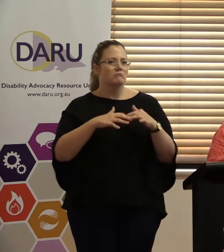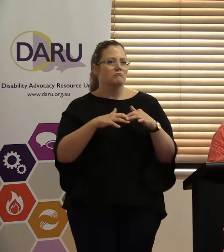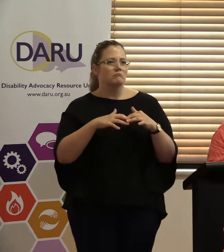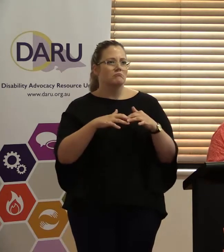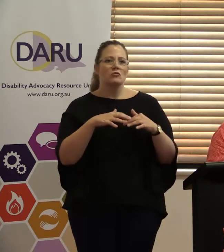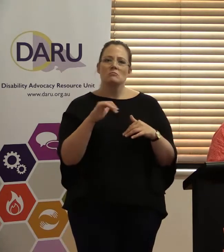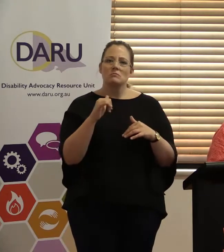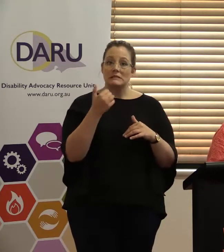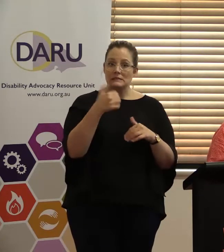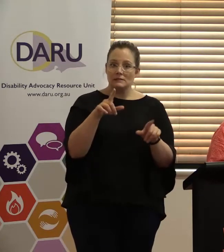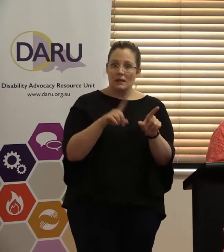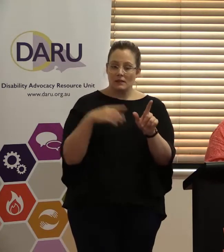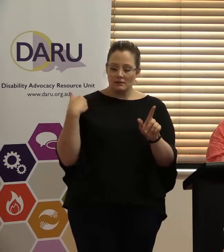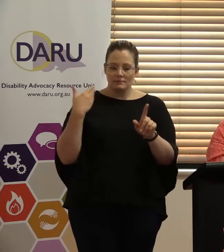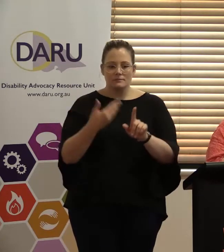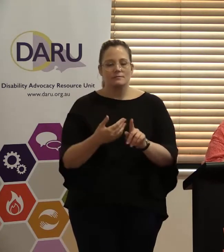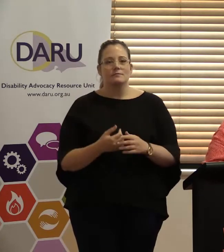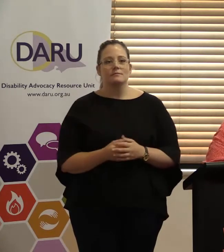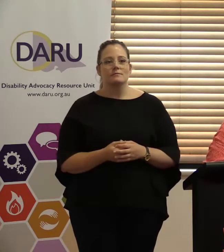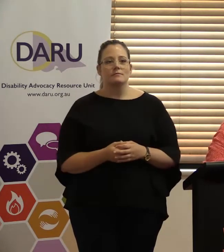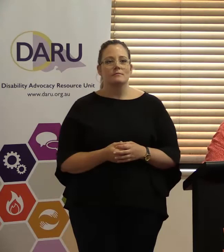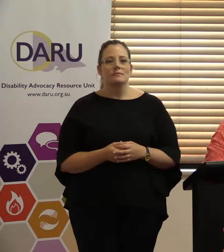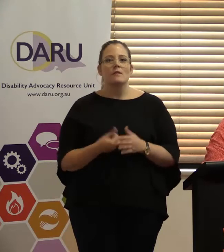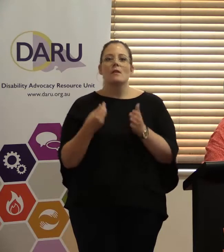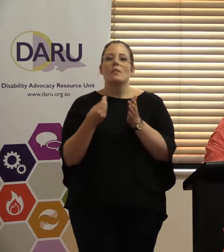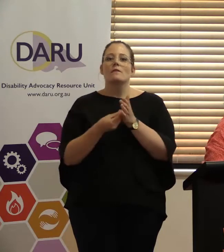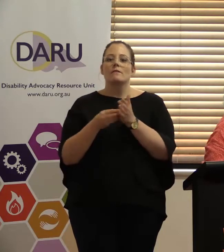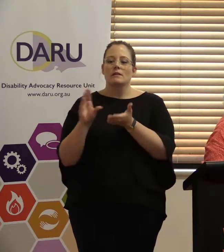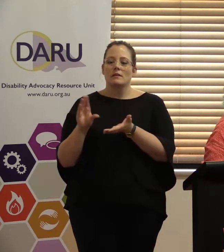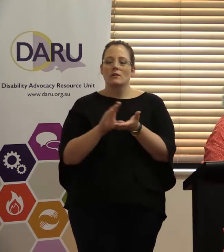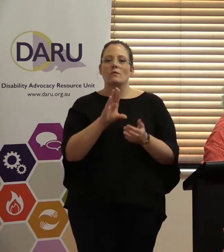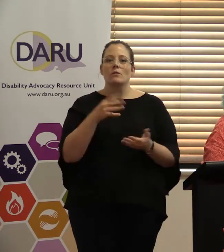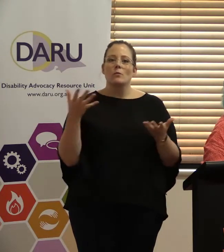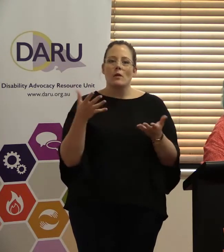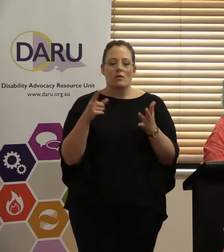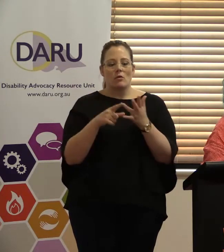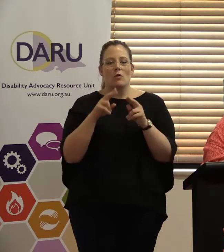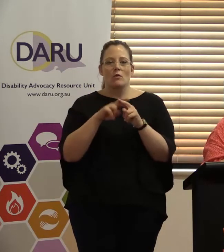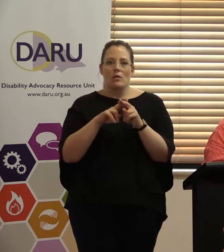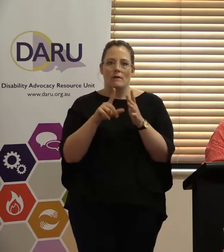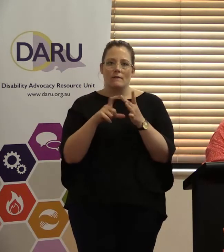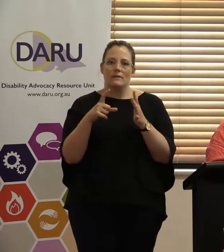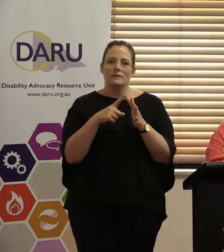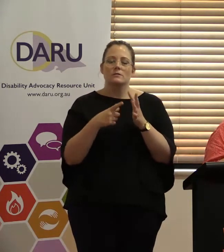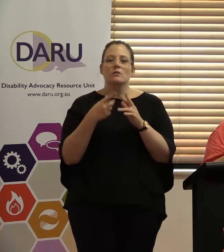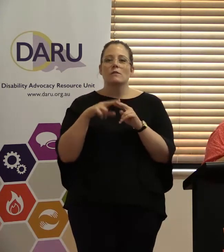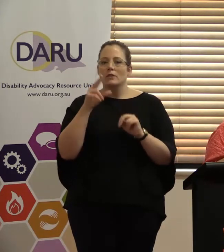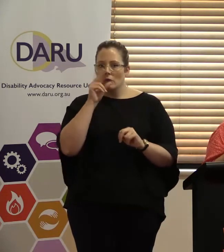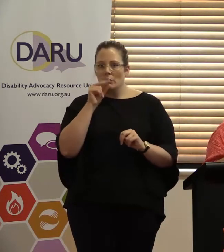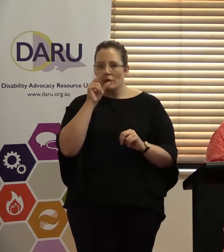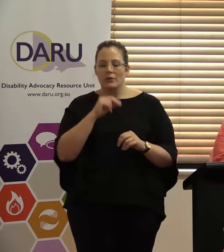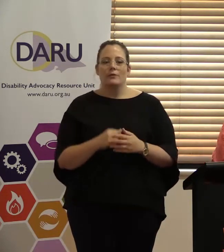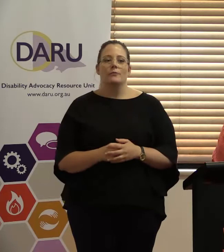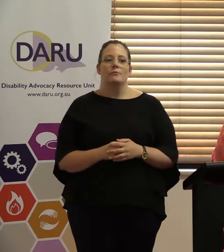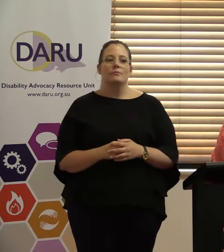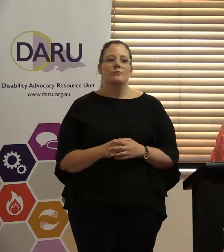60 years now. It's funded by the Office for Youth, and it raises awareness of issues that